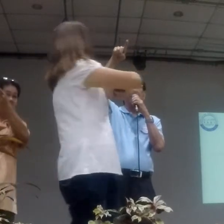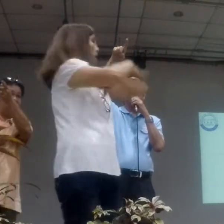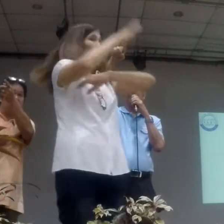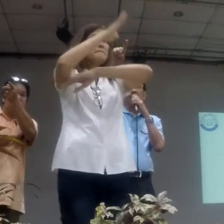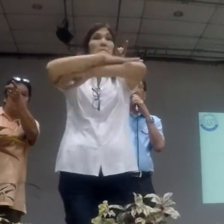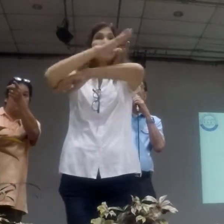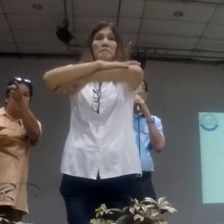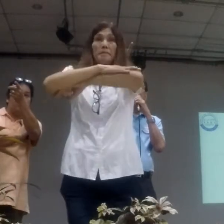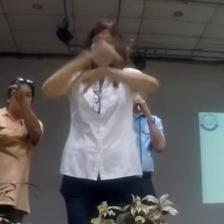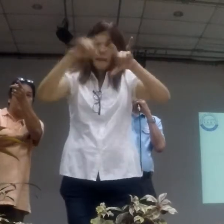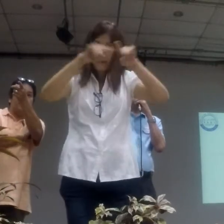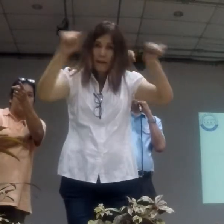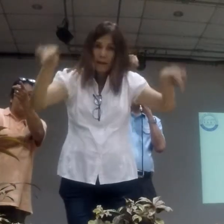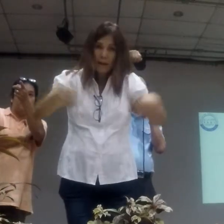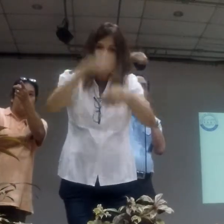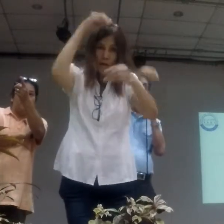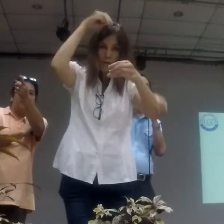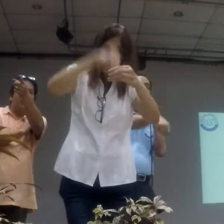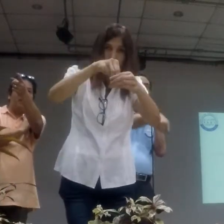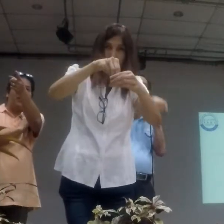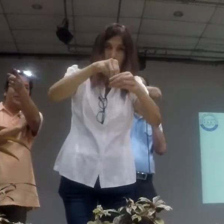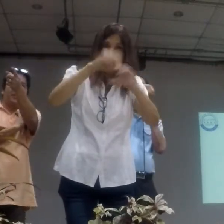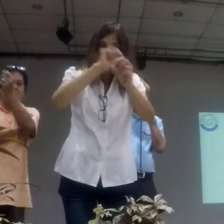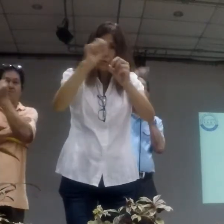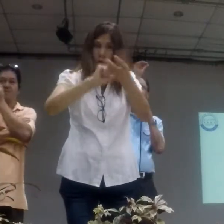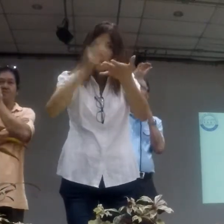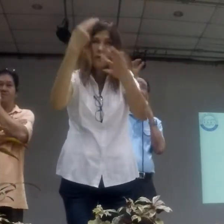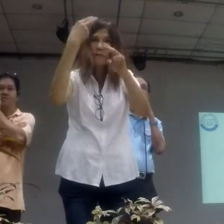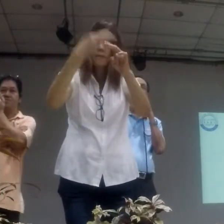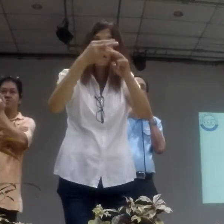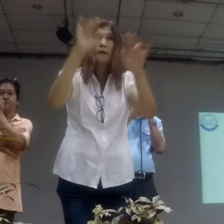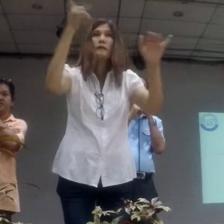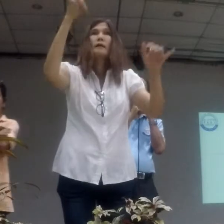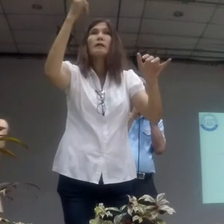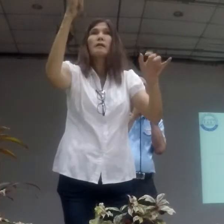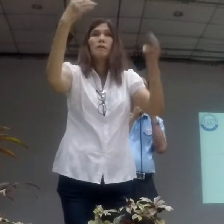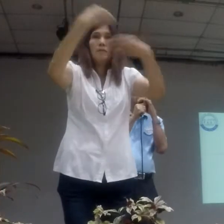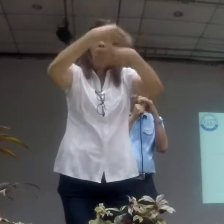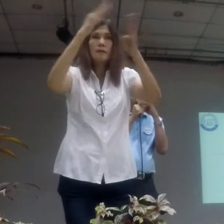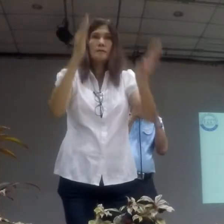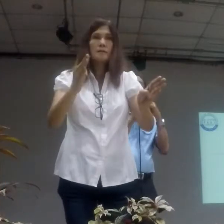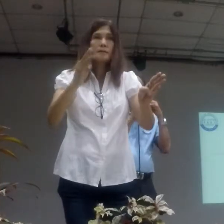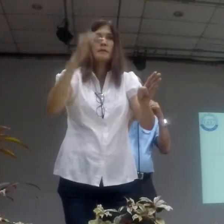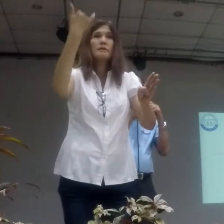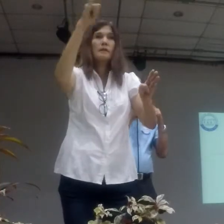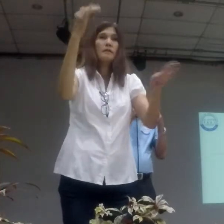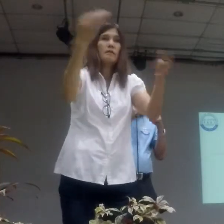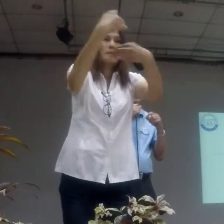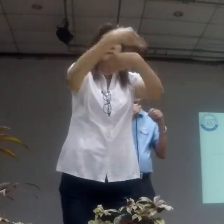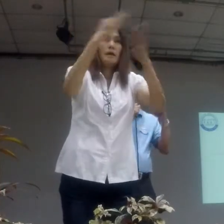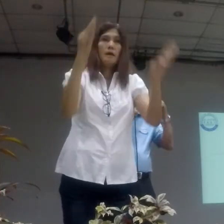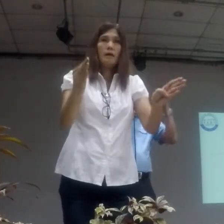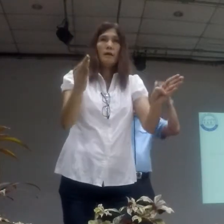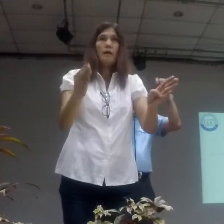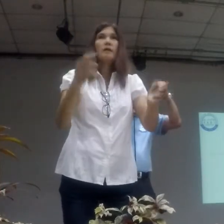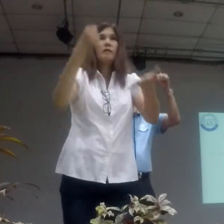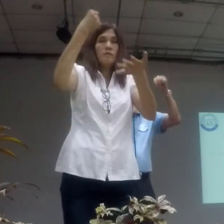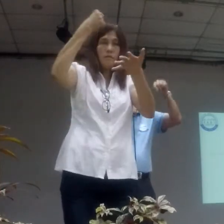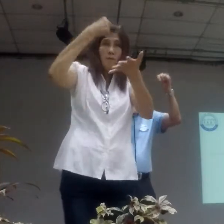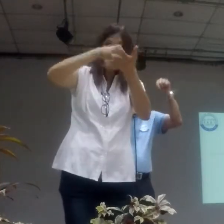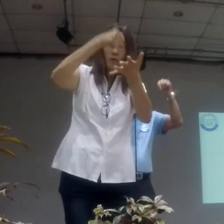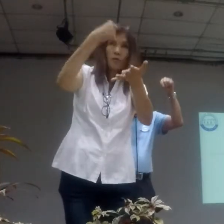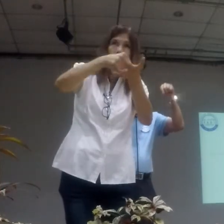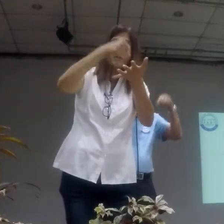Salikot. Table at the back. You drop yellow box. There's a yellow box. And you will put your